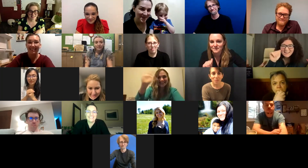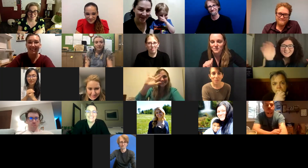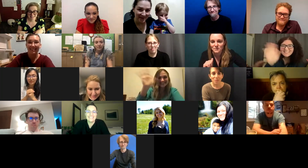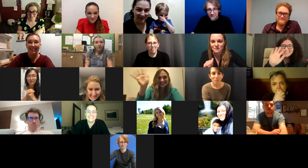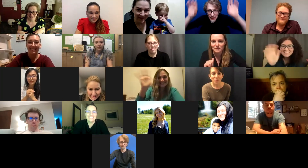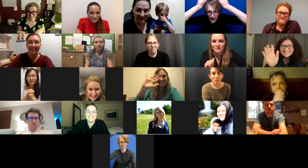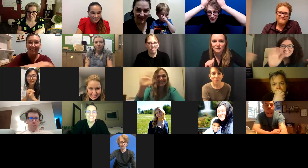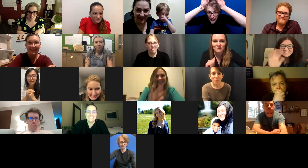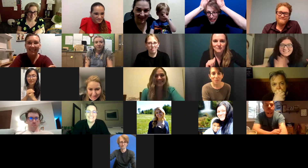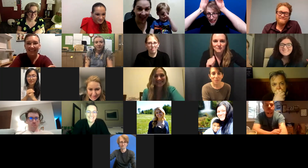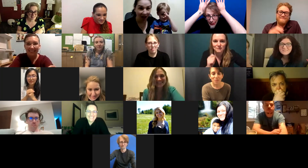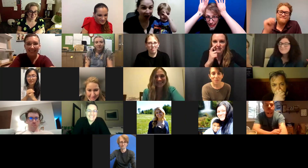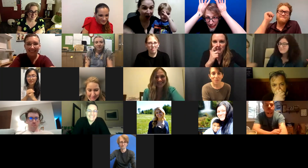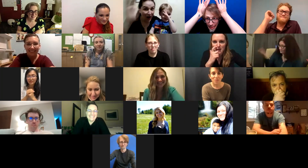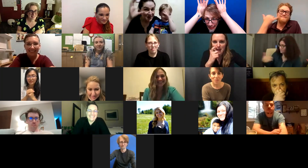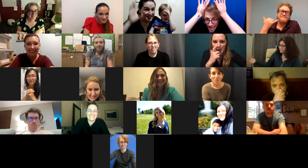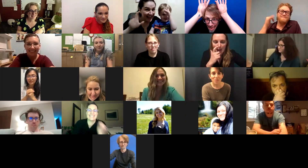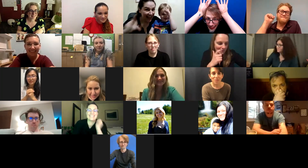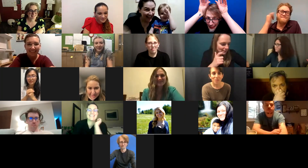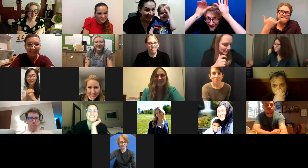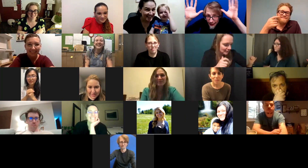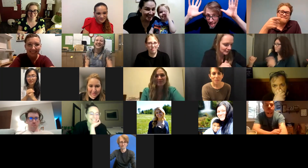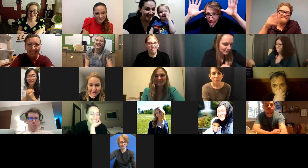Cass is saying, hey, Audrey, hi.